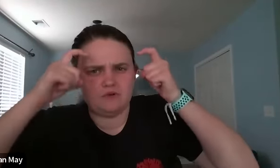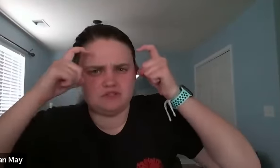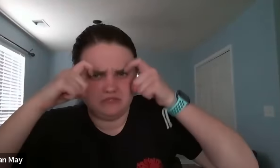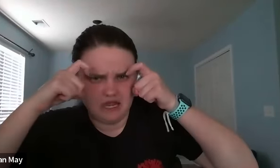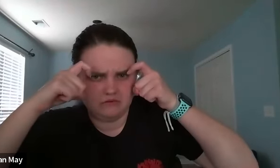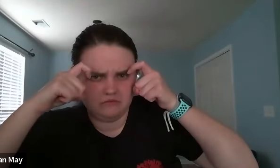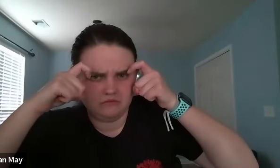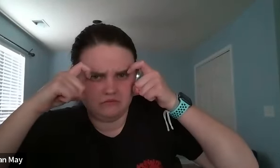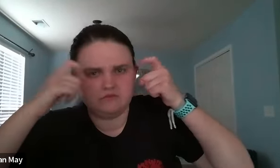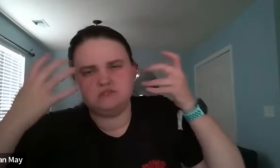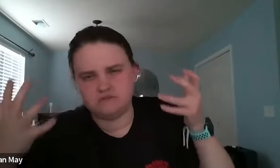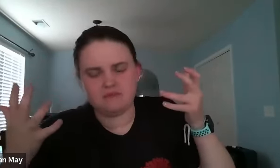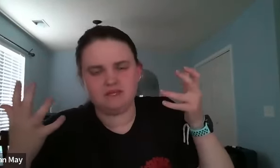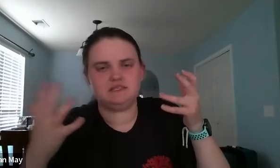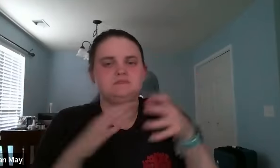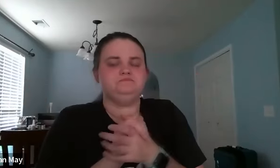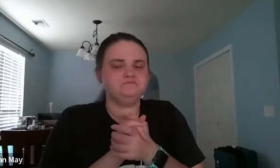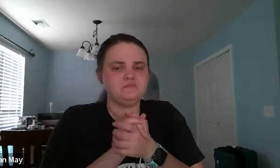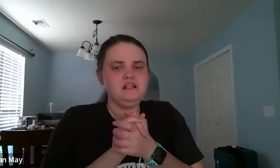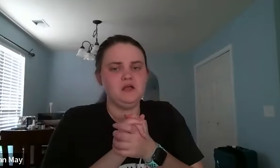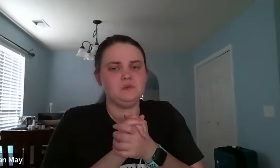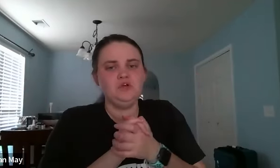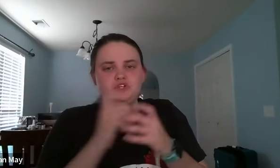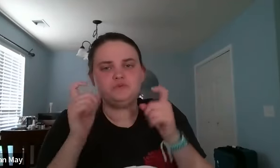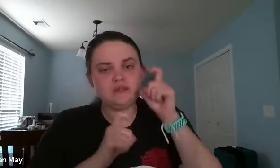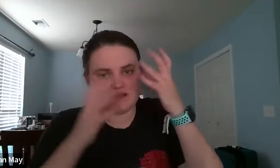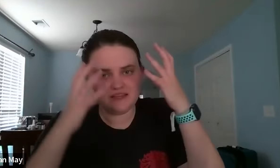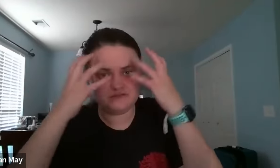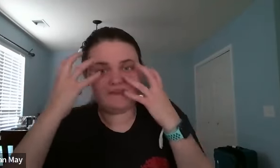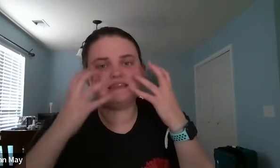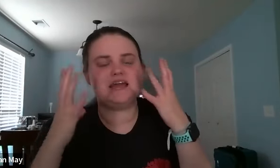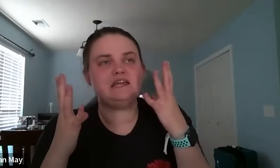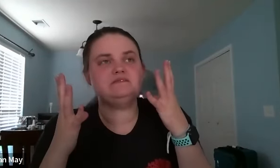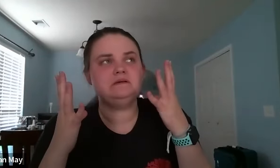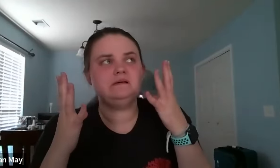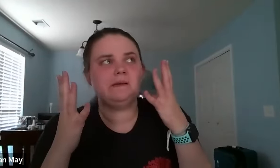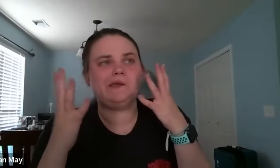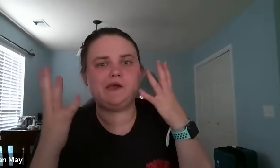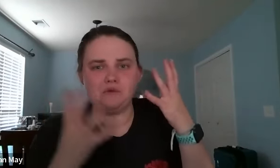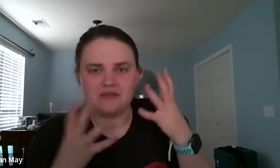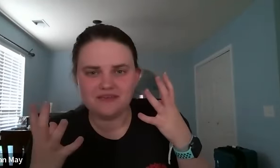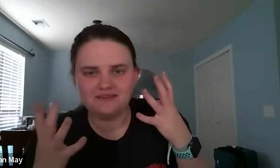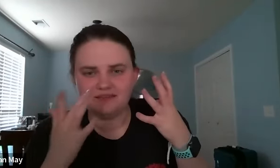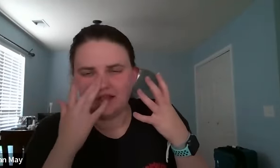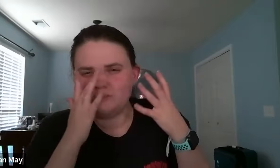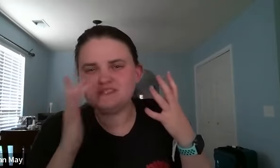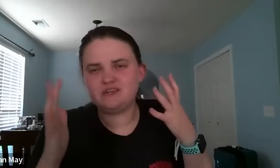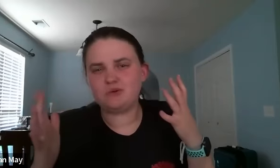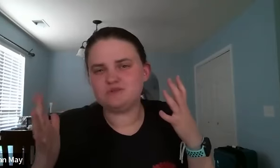go down. So if that makes sense. You really want to let your face kind of go with it. Like almost think you're almost putting